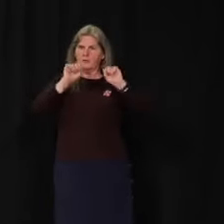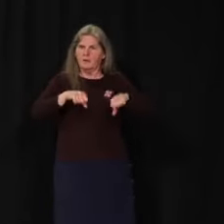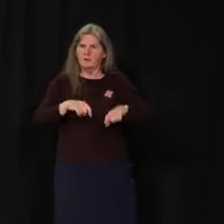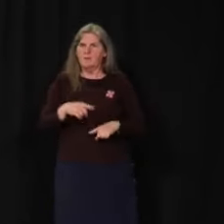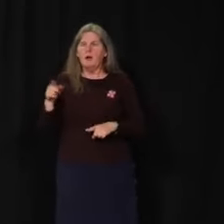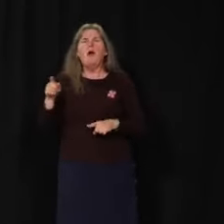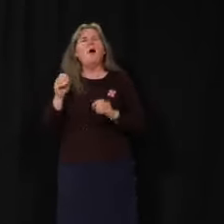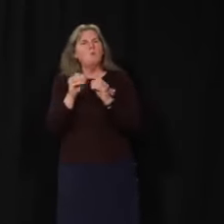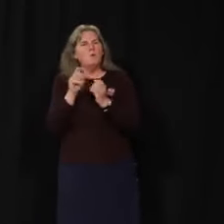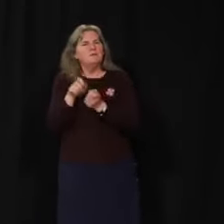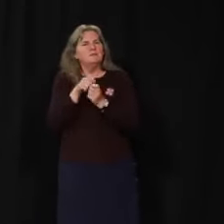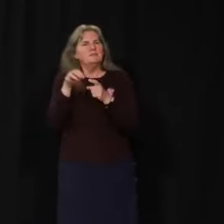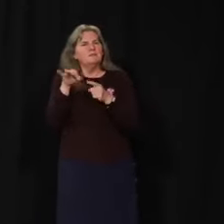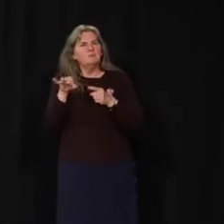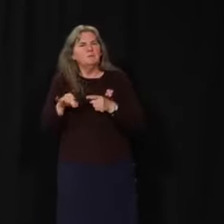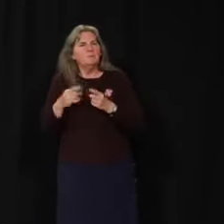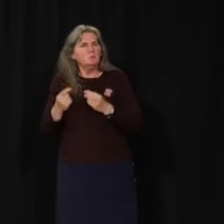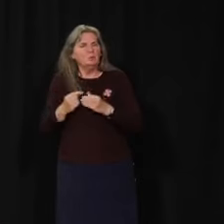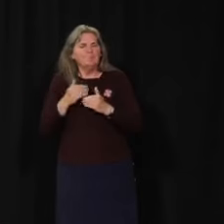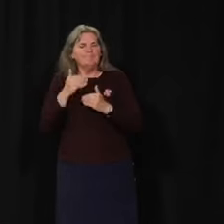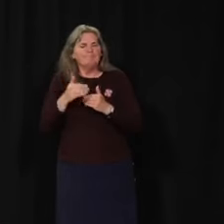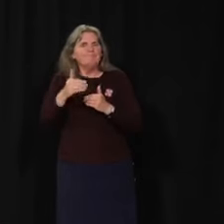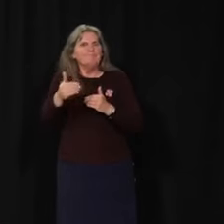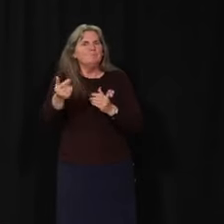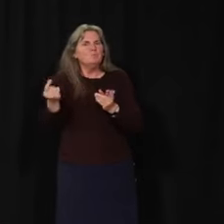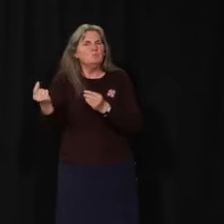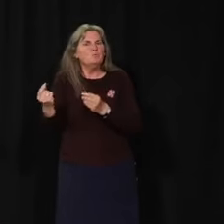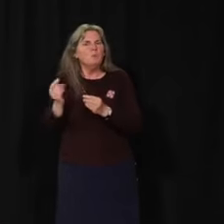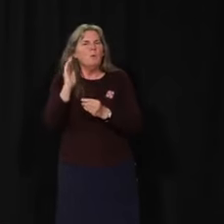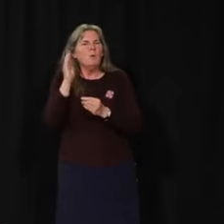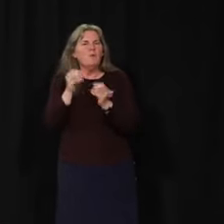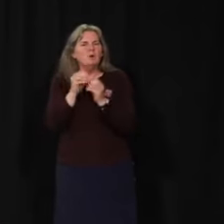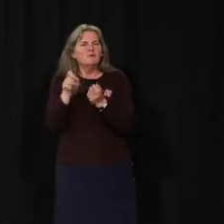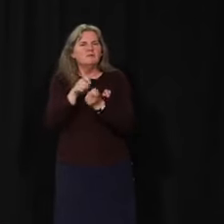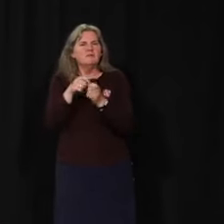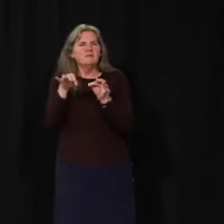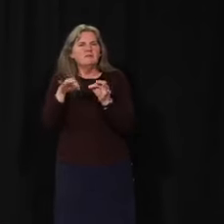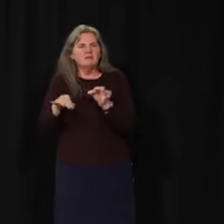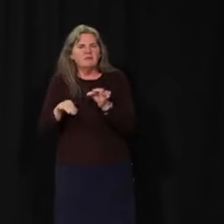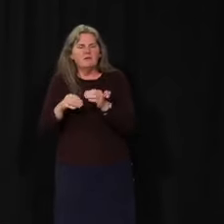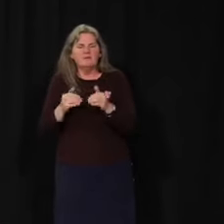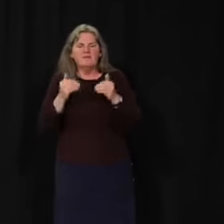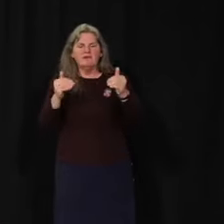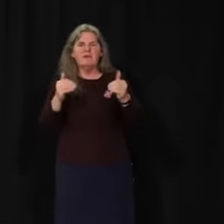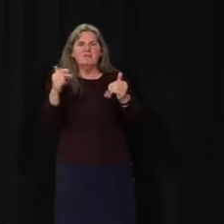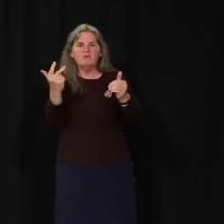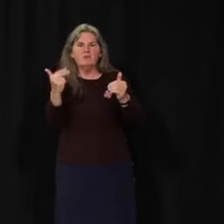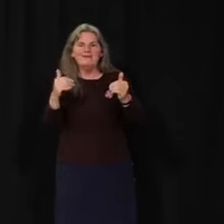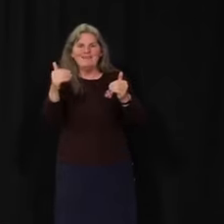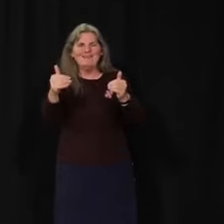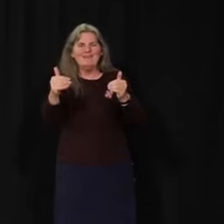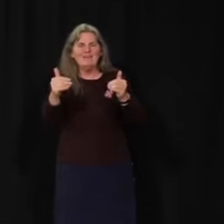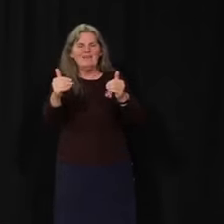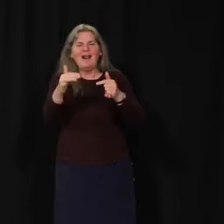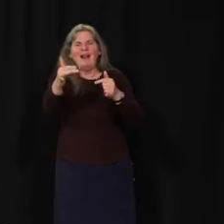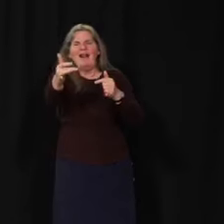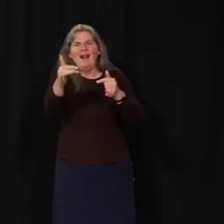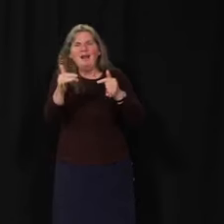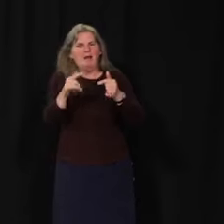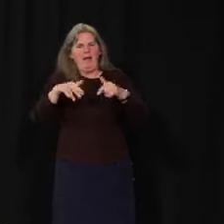details to come on future steps, and also more details to come on phase 3, which is a ways away